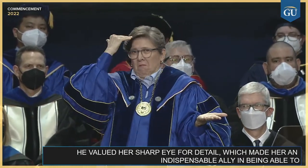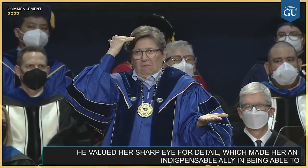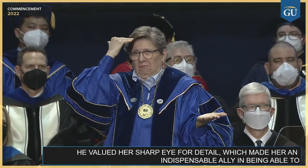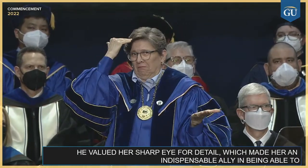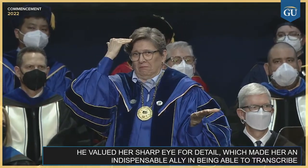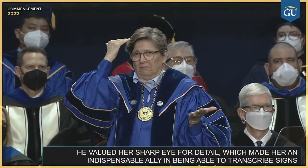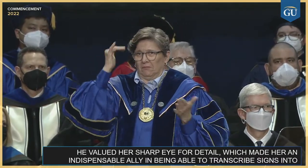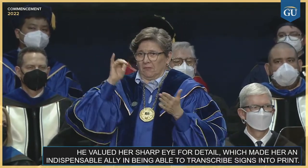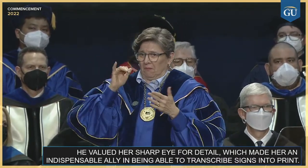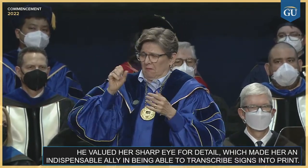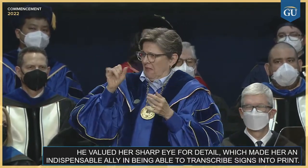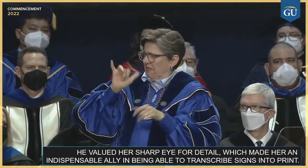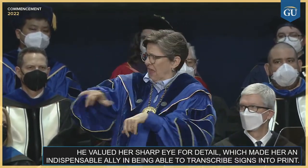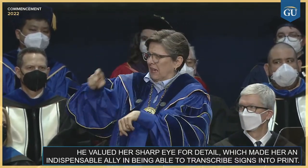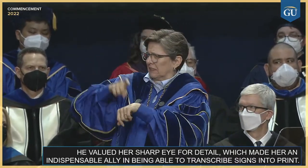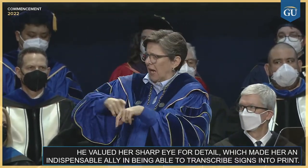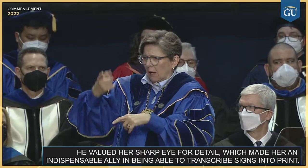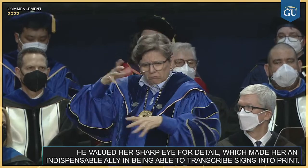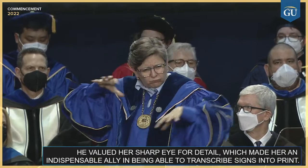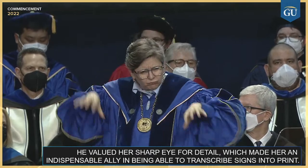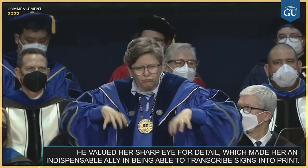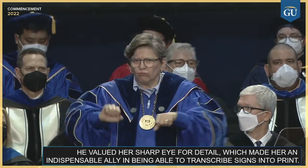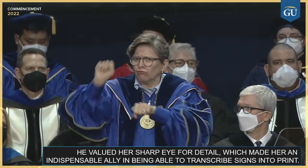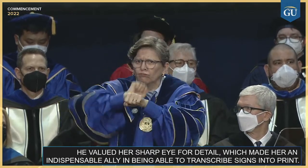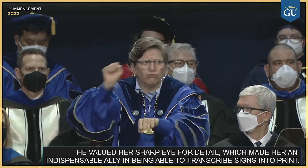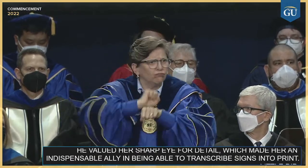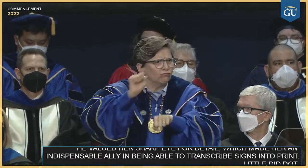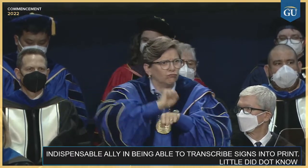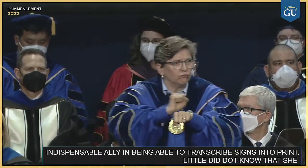Little did Dot know that she was taking a part